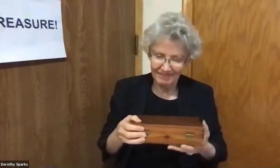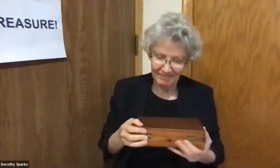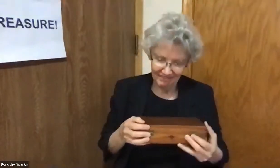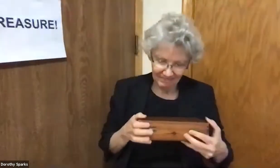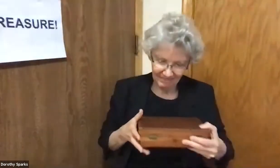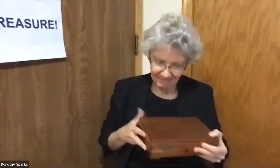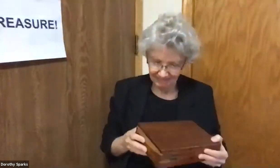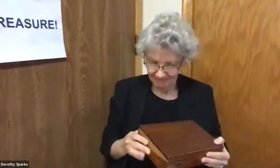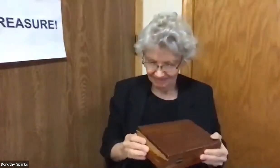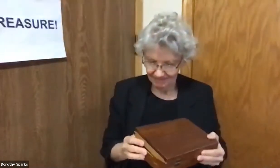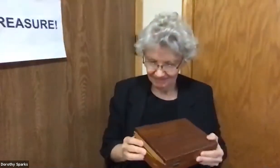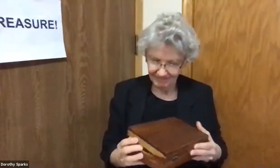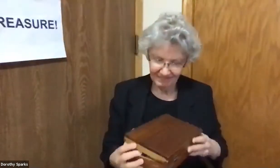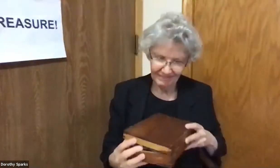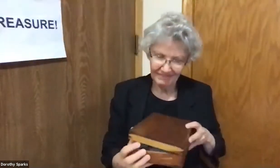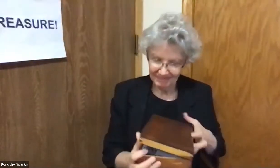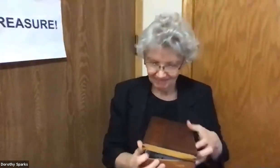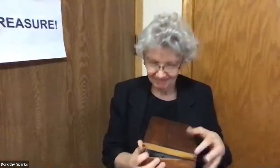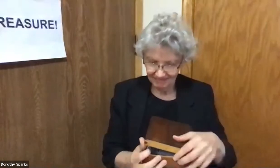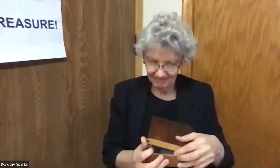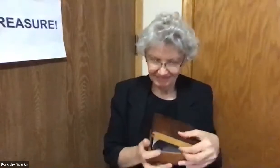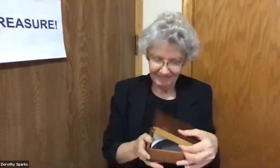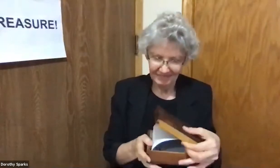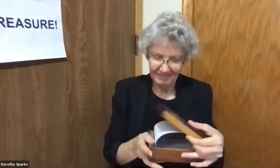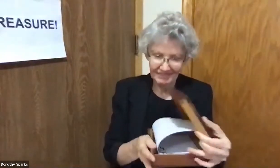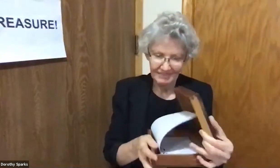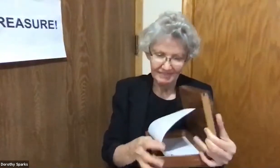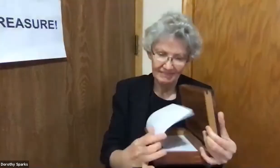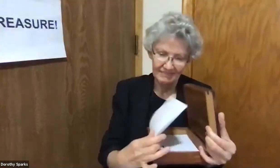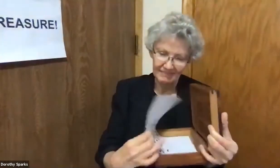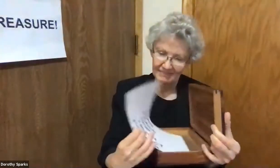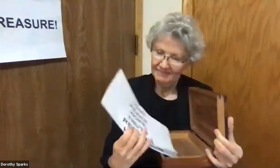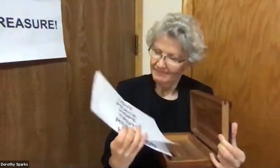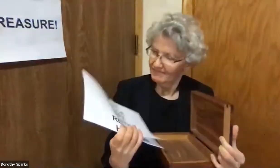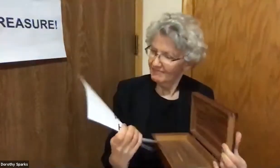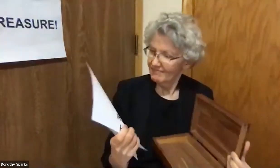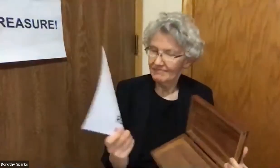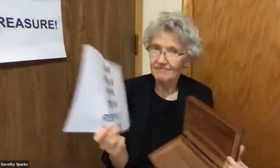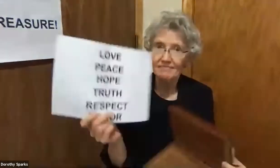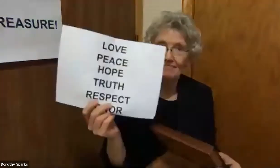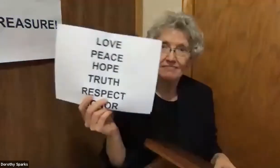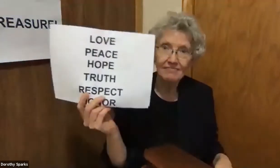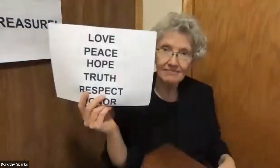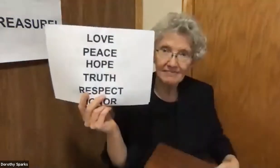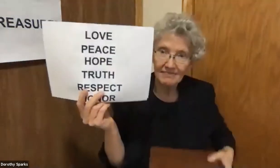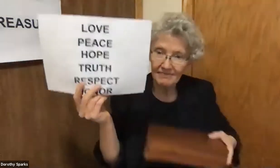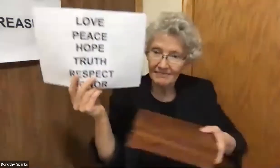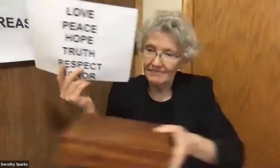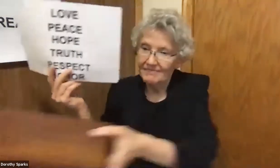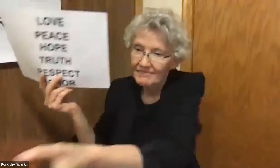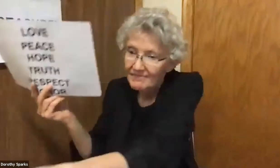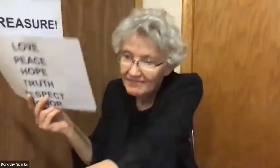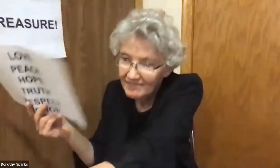All right, so here I have sort of like a little treasure box. Let's open it and see.